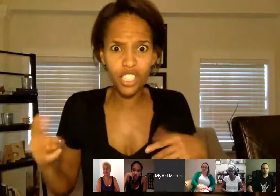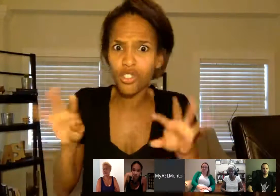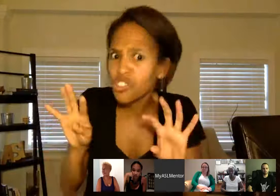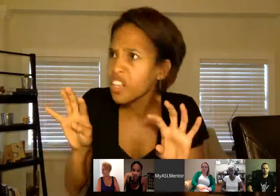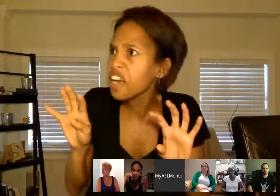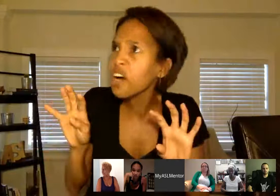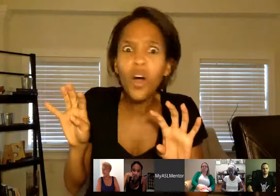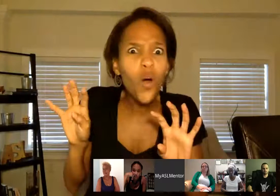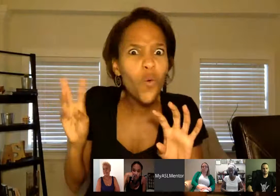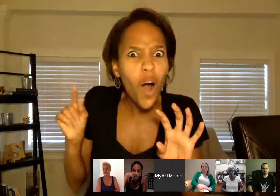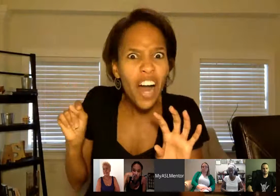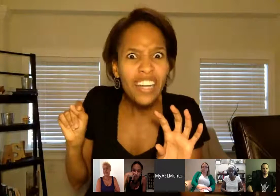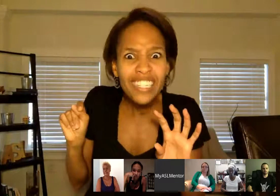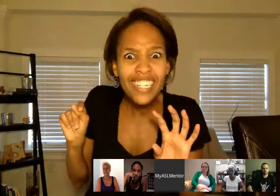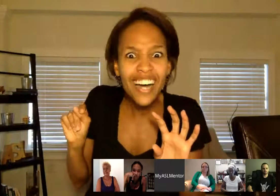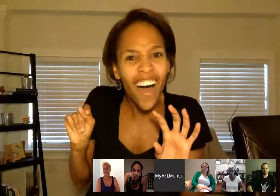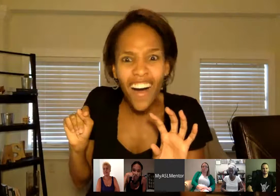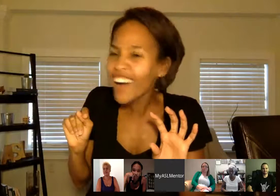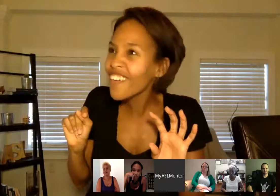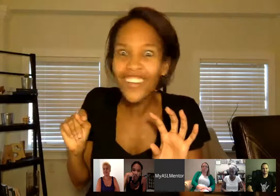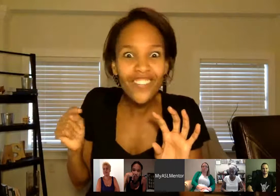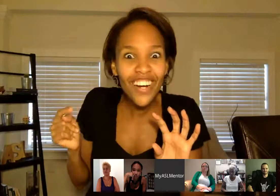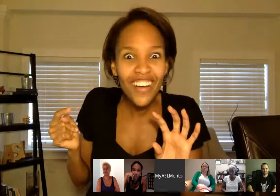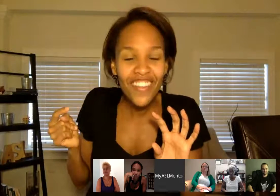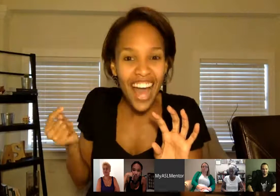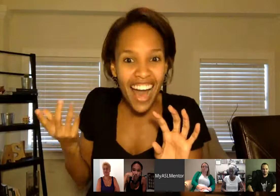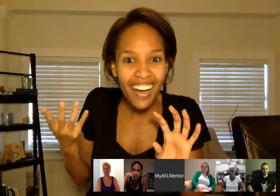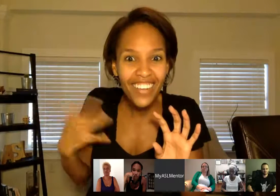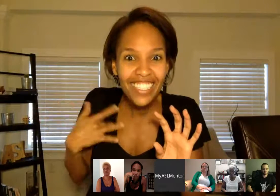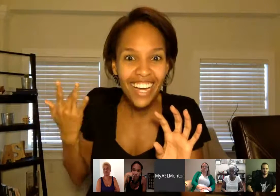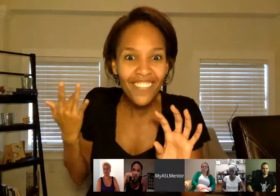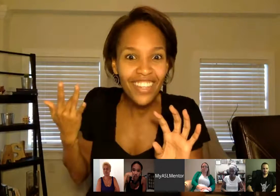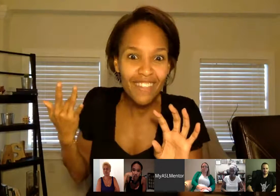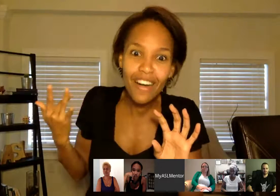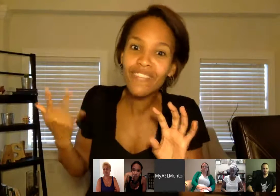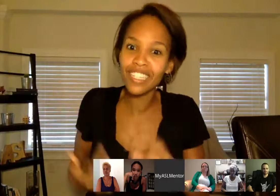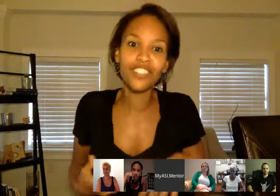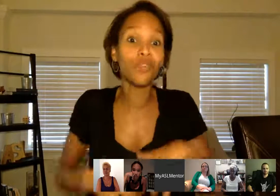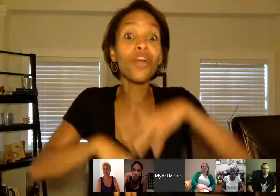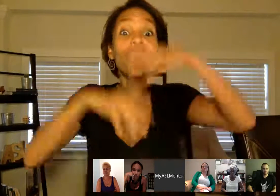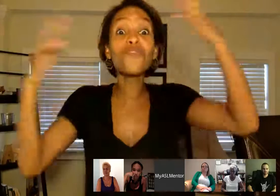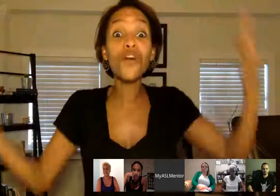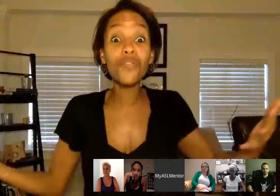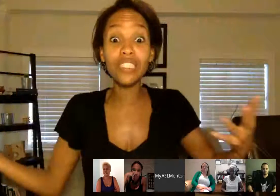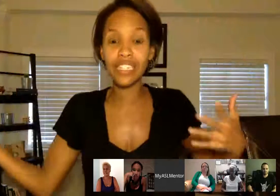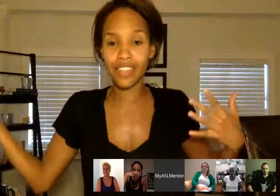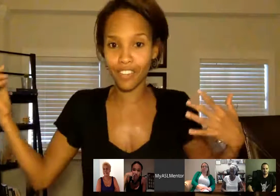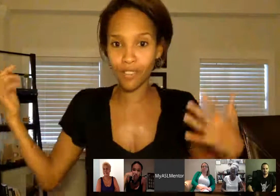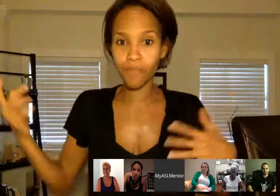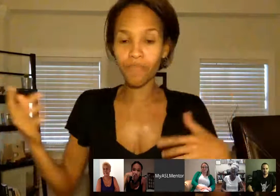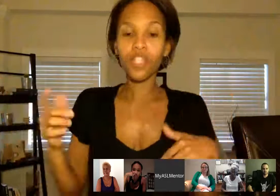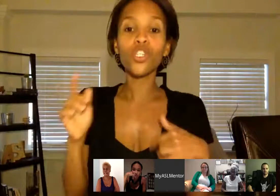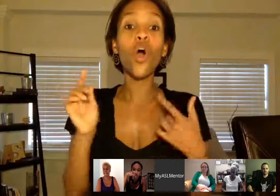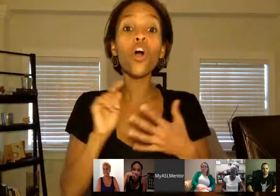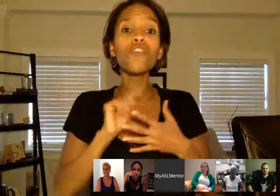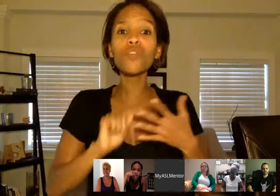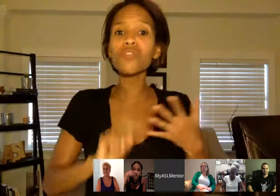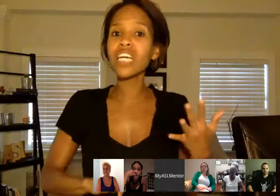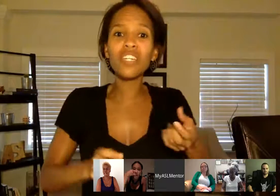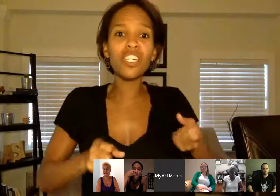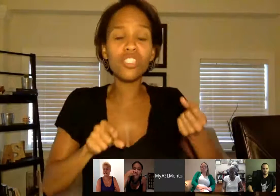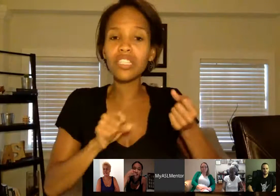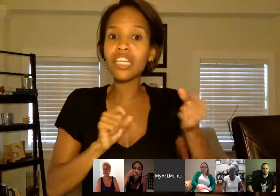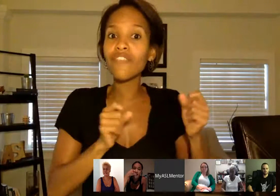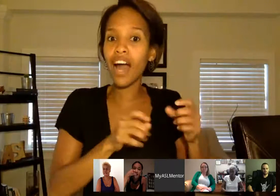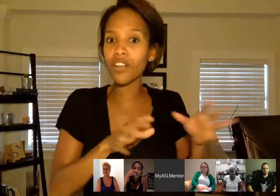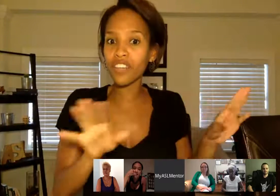And students are like, what? I want to learn more about that. What's up with that public sector? We don't know the details. So all of those